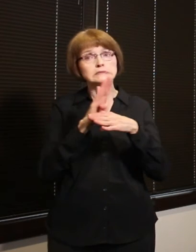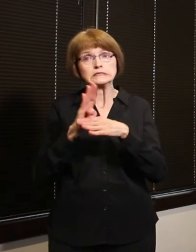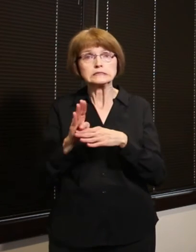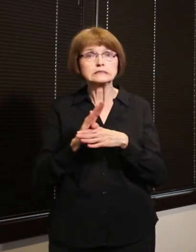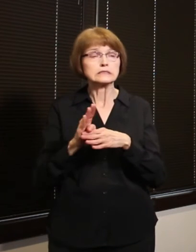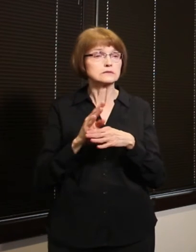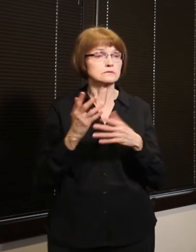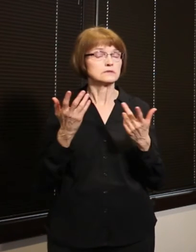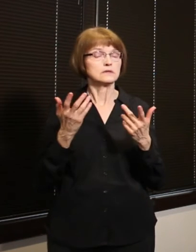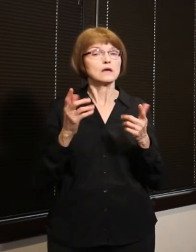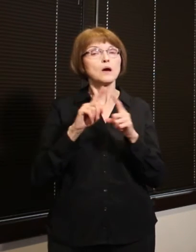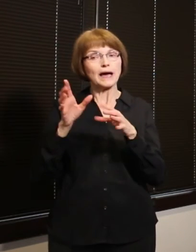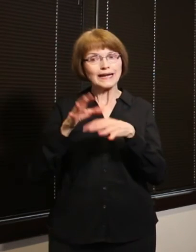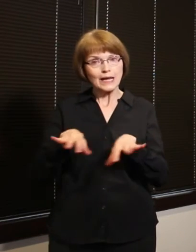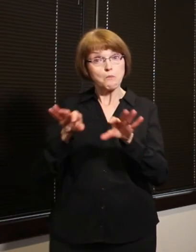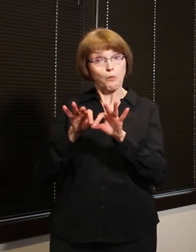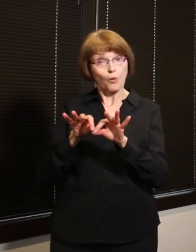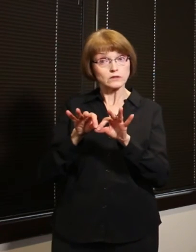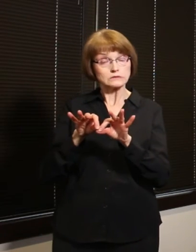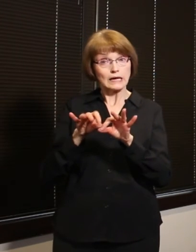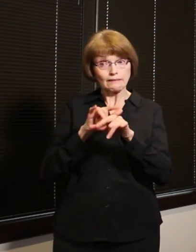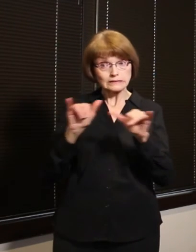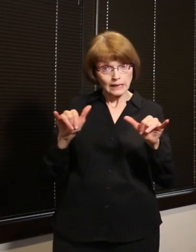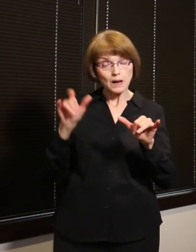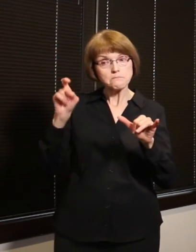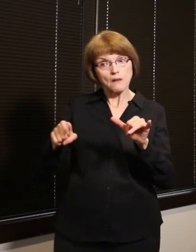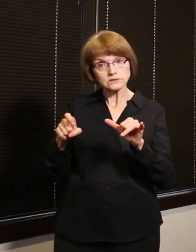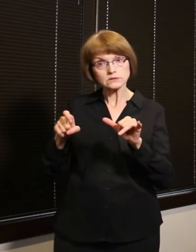society. But the key is to keep the transmission rate low.